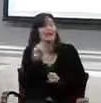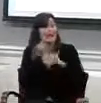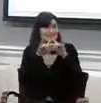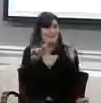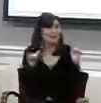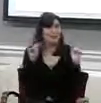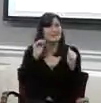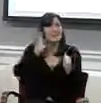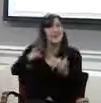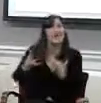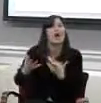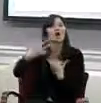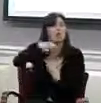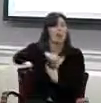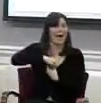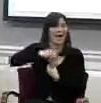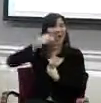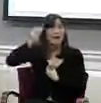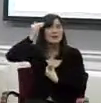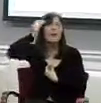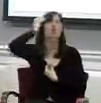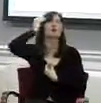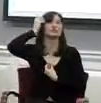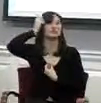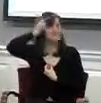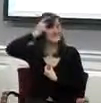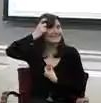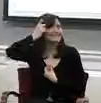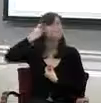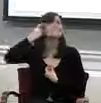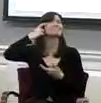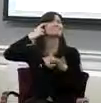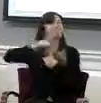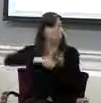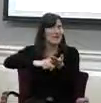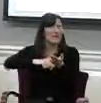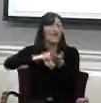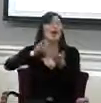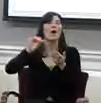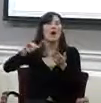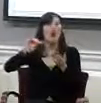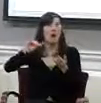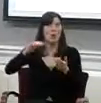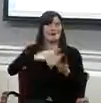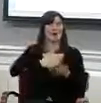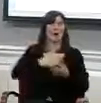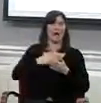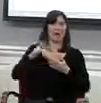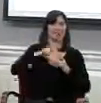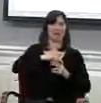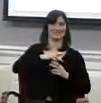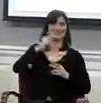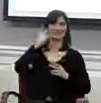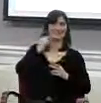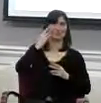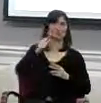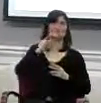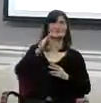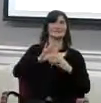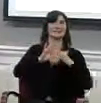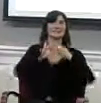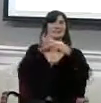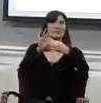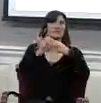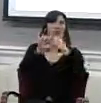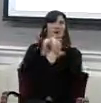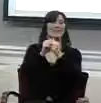consciousness on the inherent connection between their individual experiences and human rights violations of women in general.